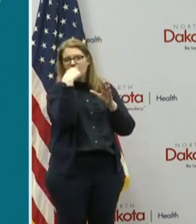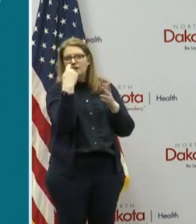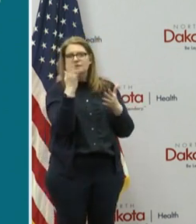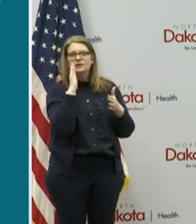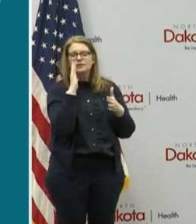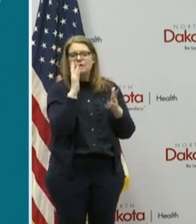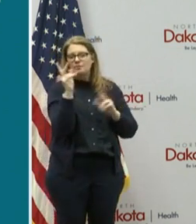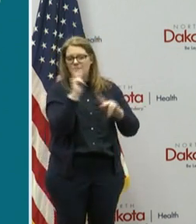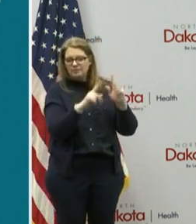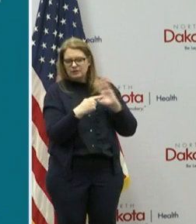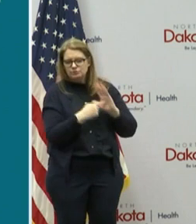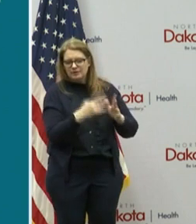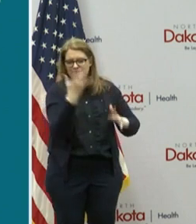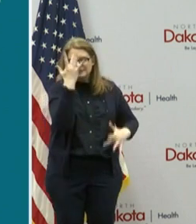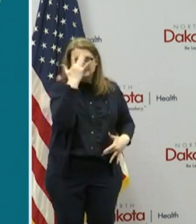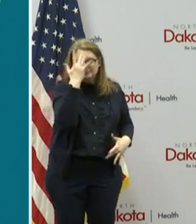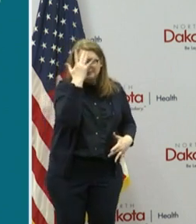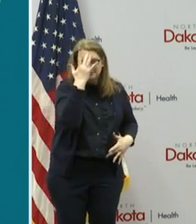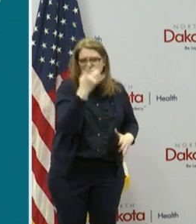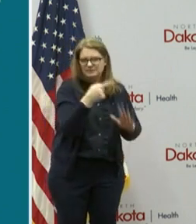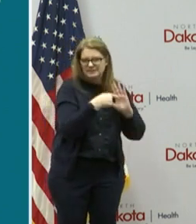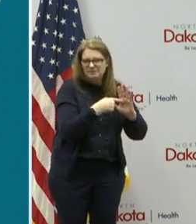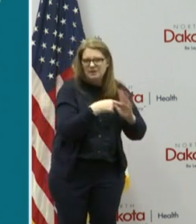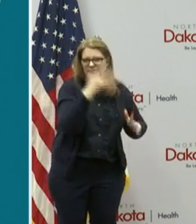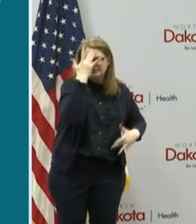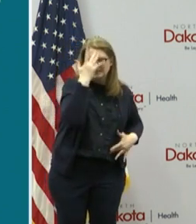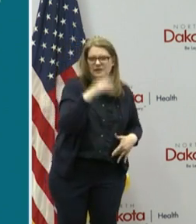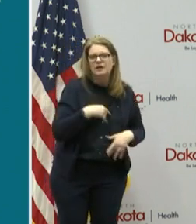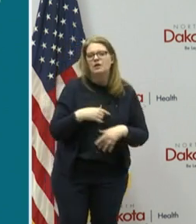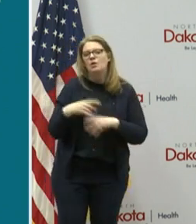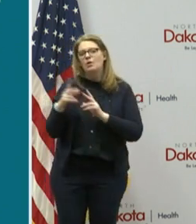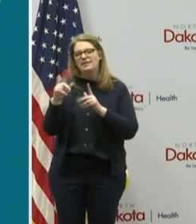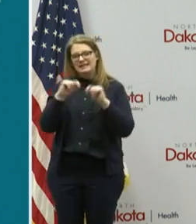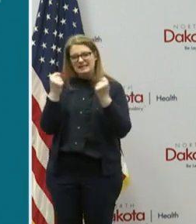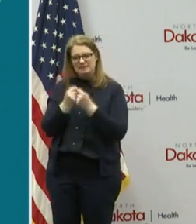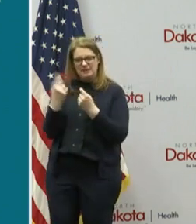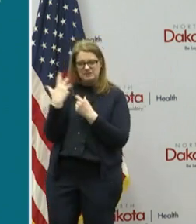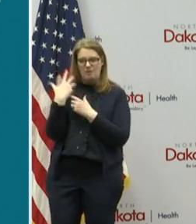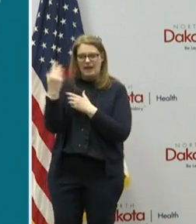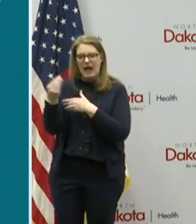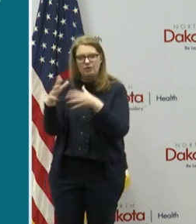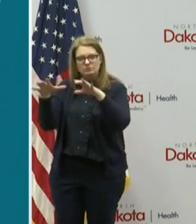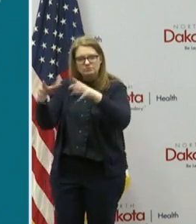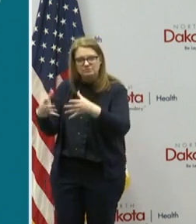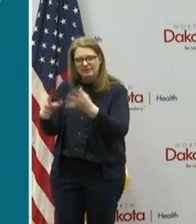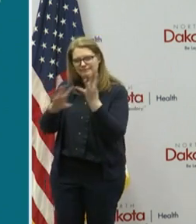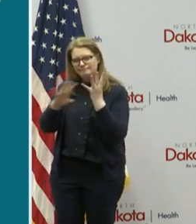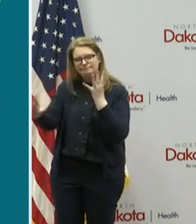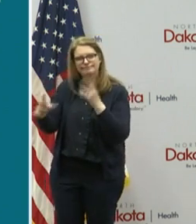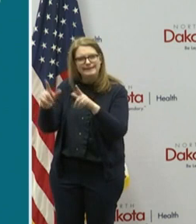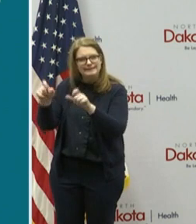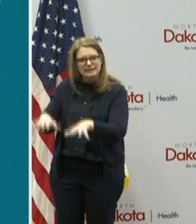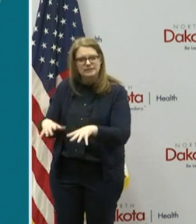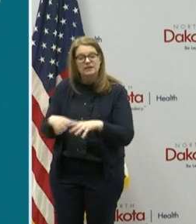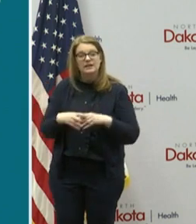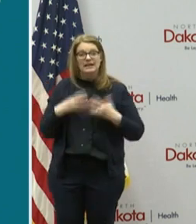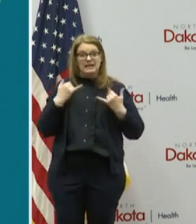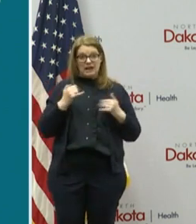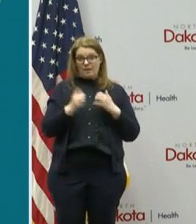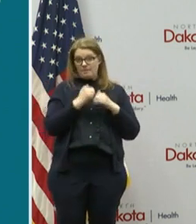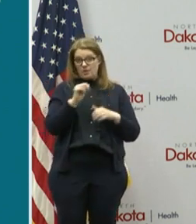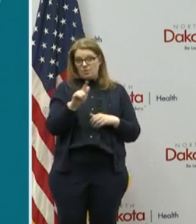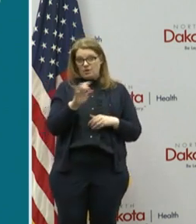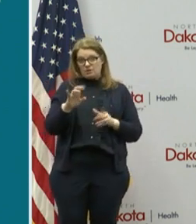are symptomatic, or our team that's getting out and doing the community outbound testing. North Dakota has risen to 4th in the nation in per